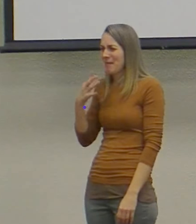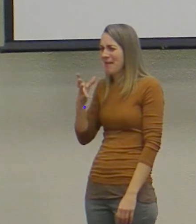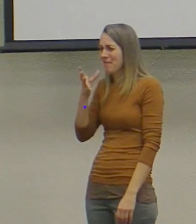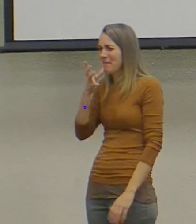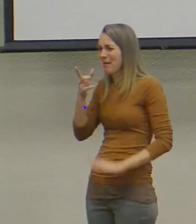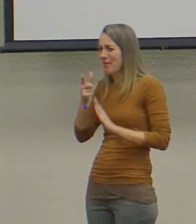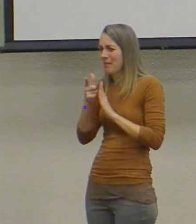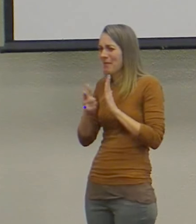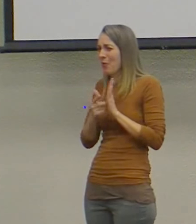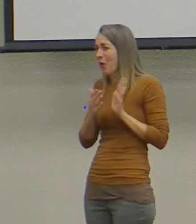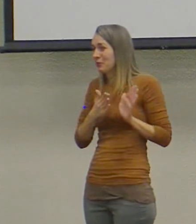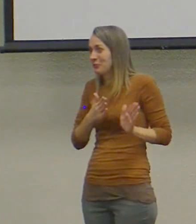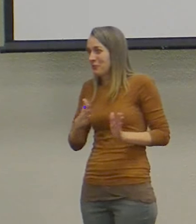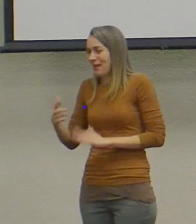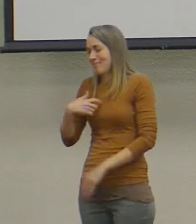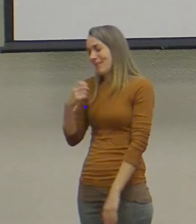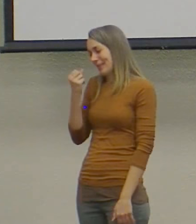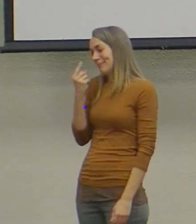pretty well.